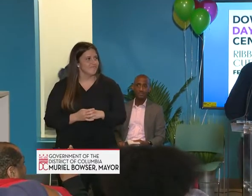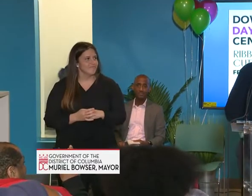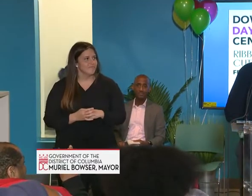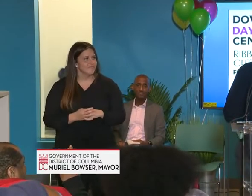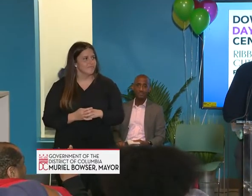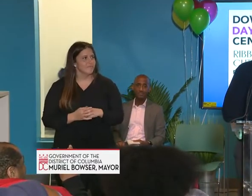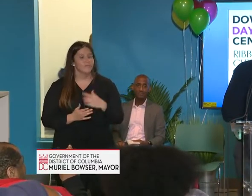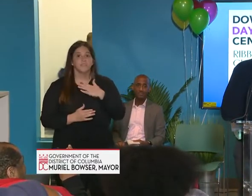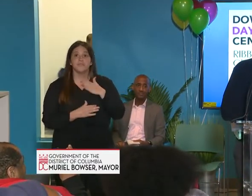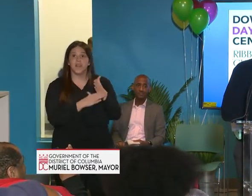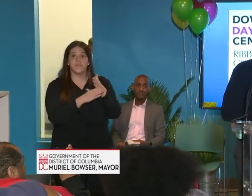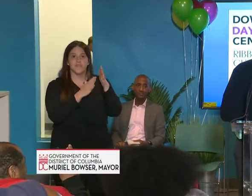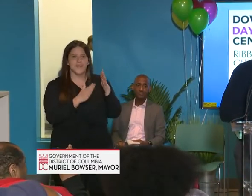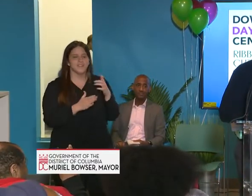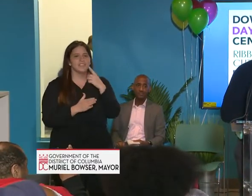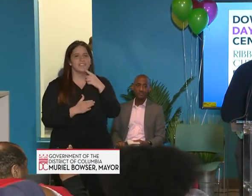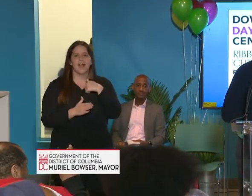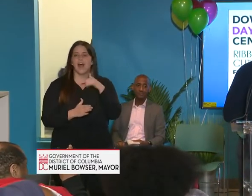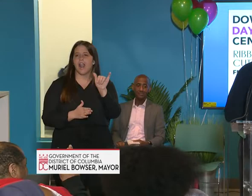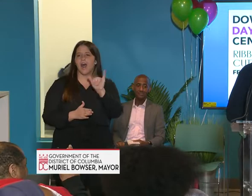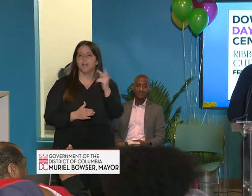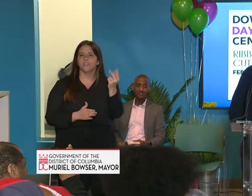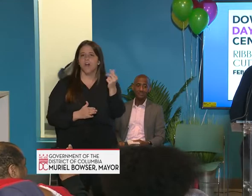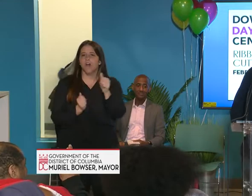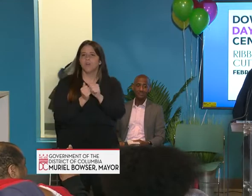My partner says I'm like a dog with a bone.